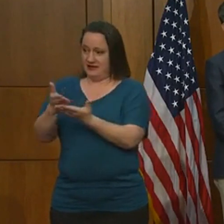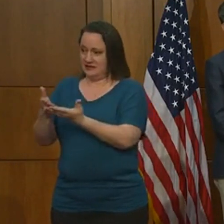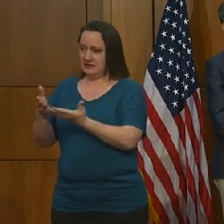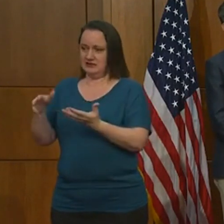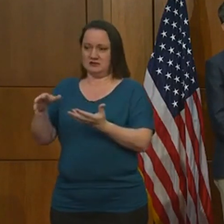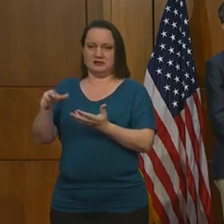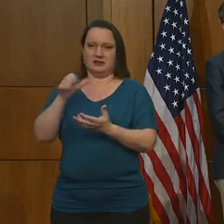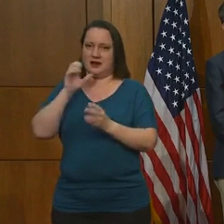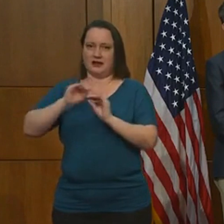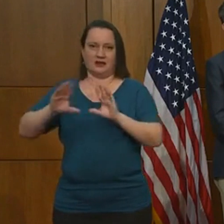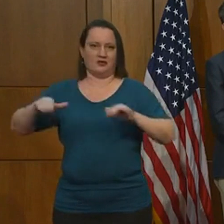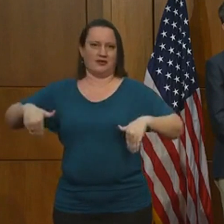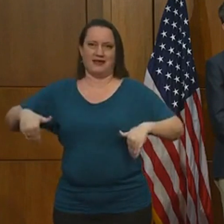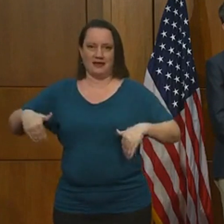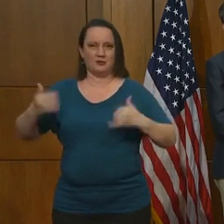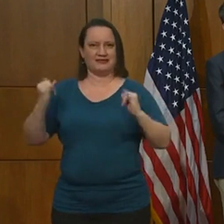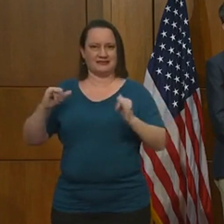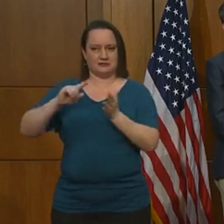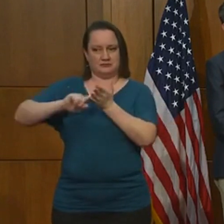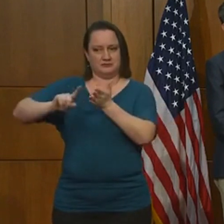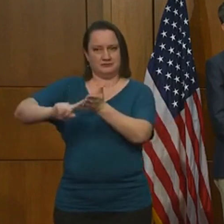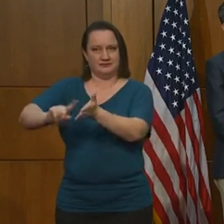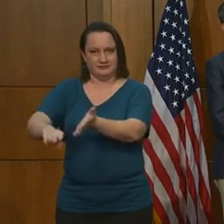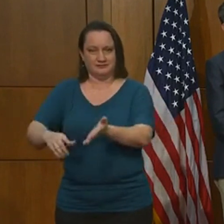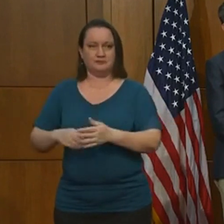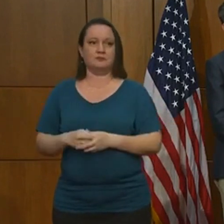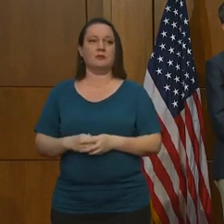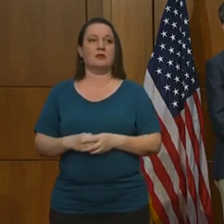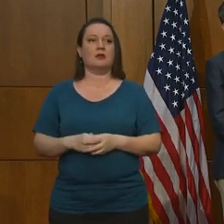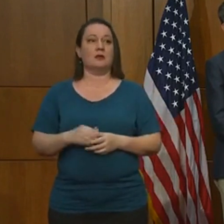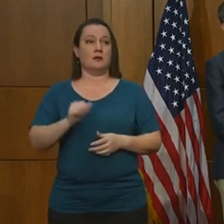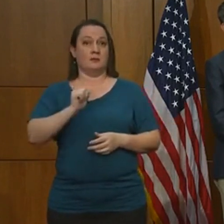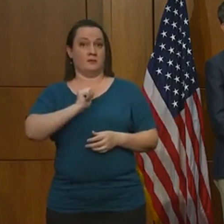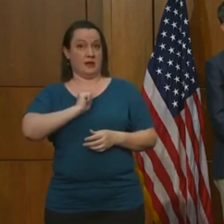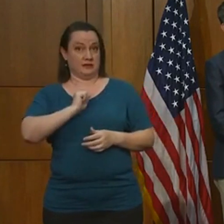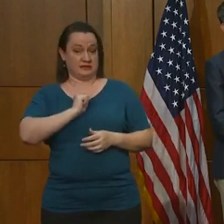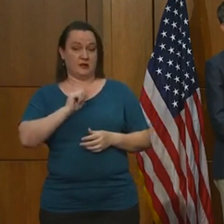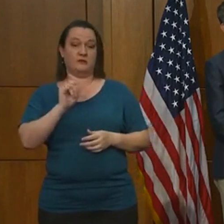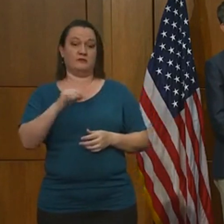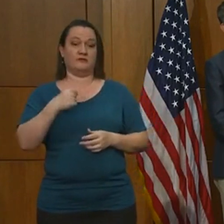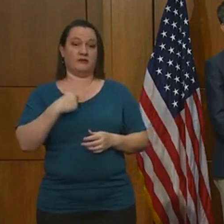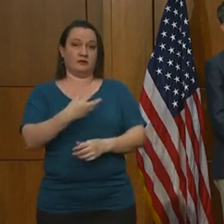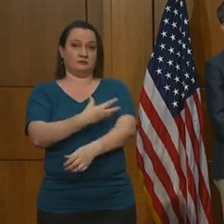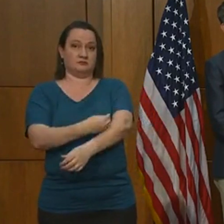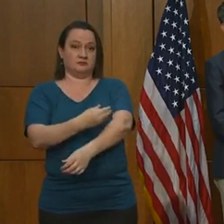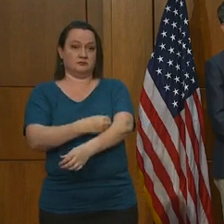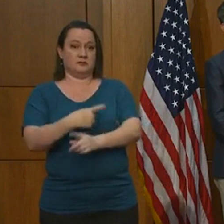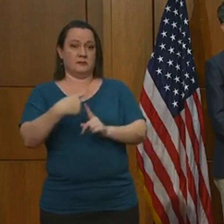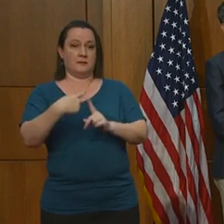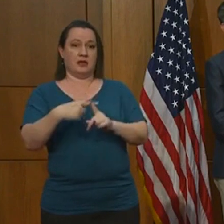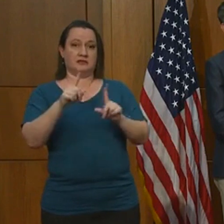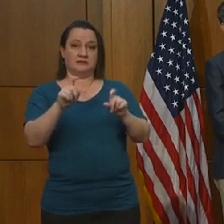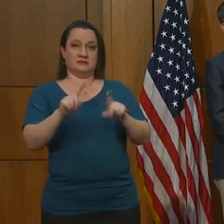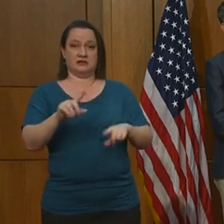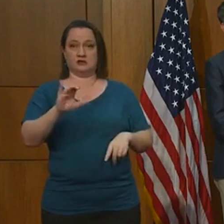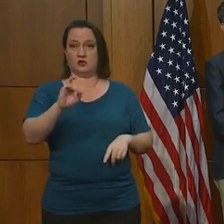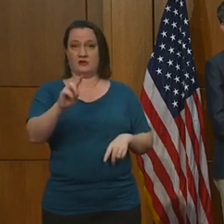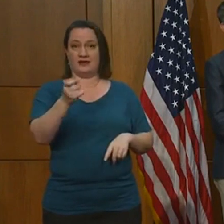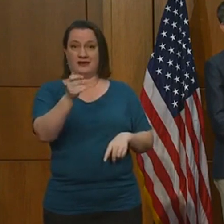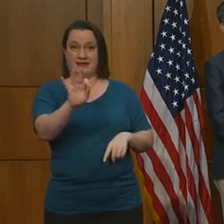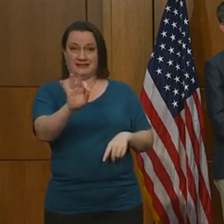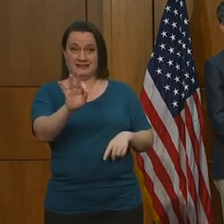advice to someone, and I would do this myself, if I had a positive antibody test to